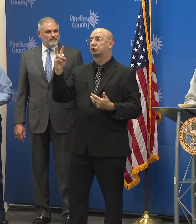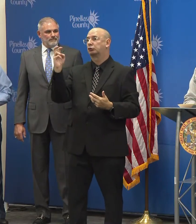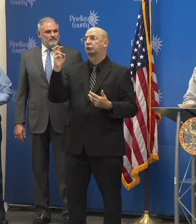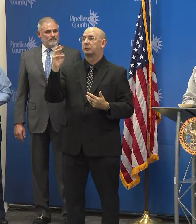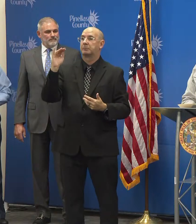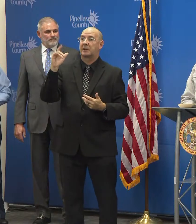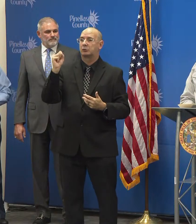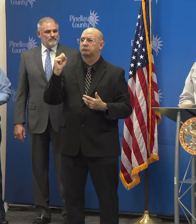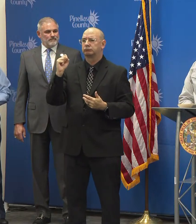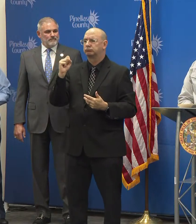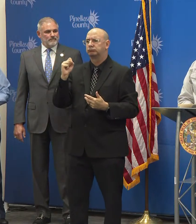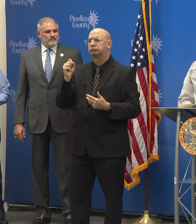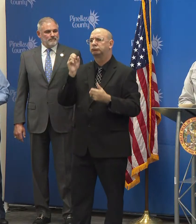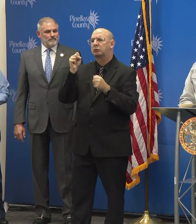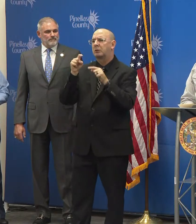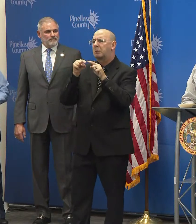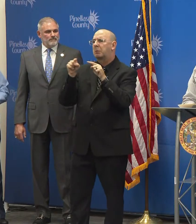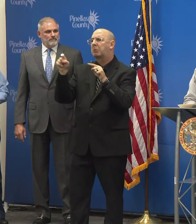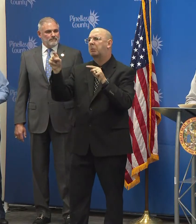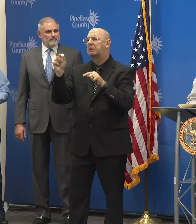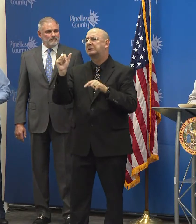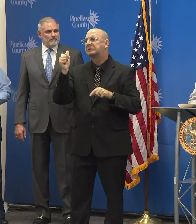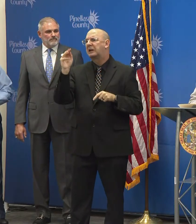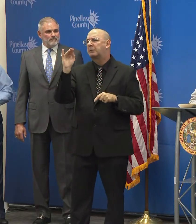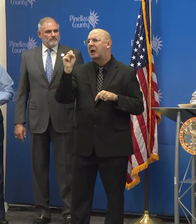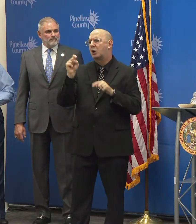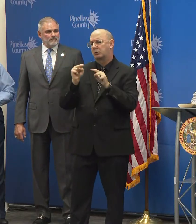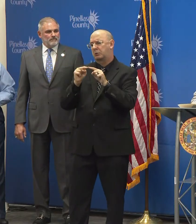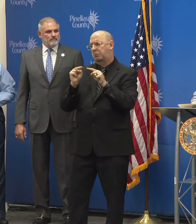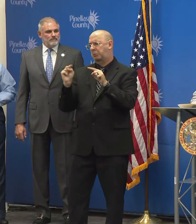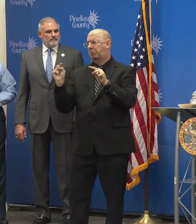water by just moving tens of miles away.